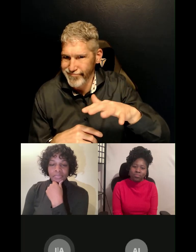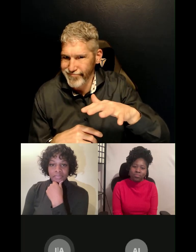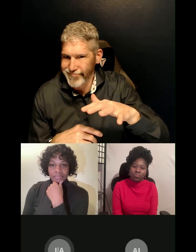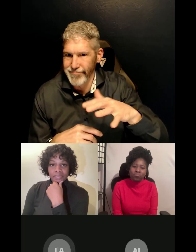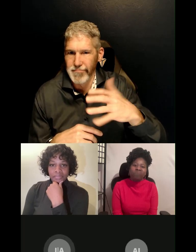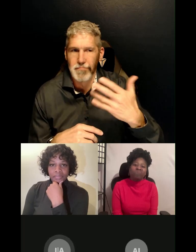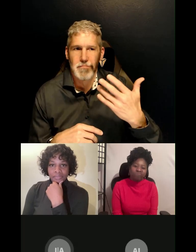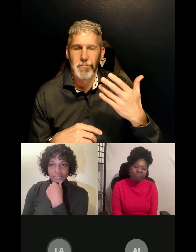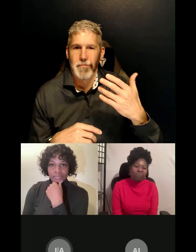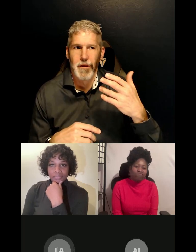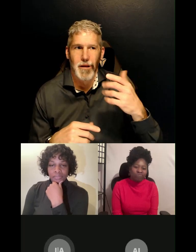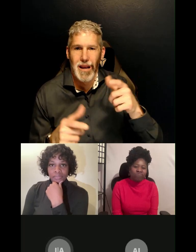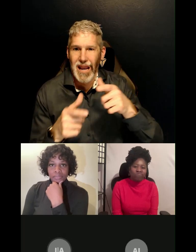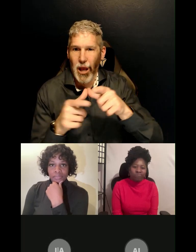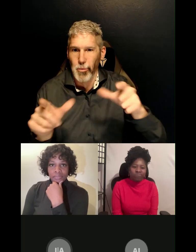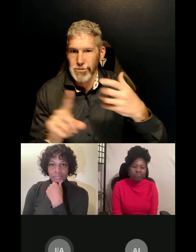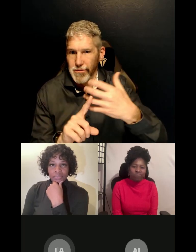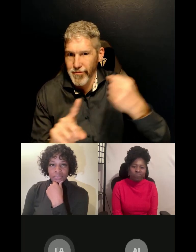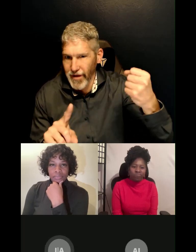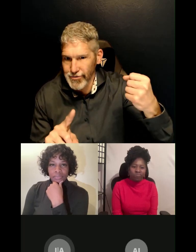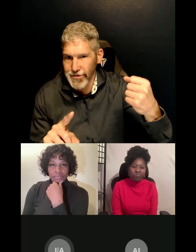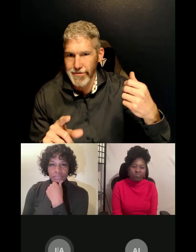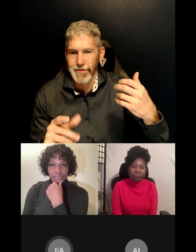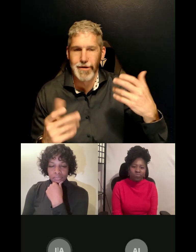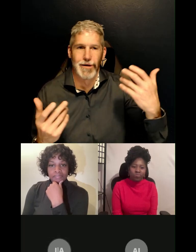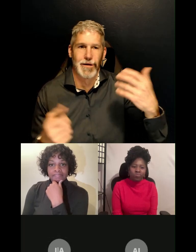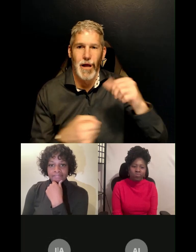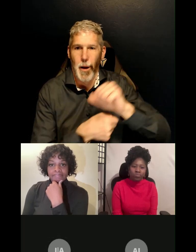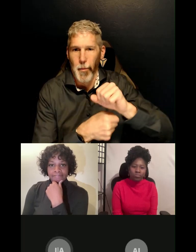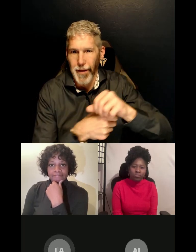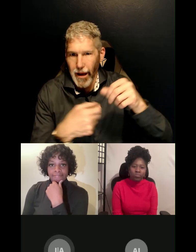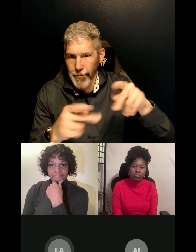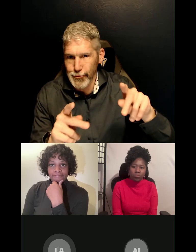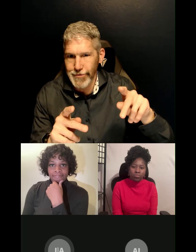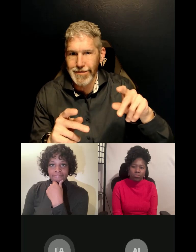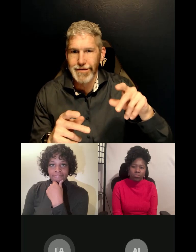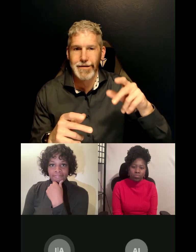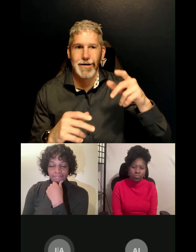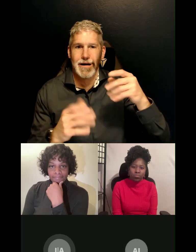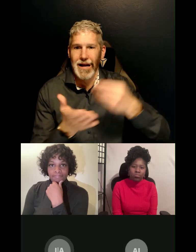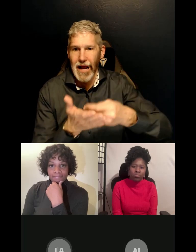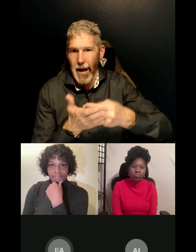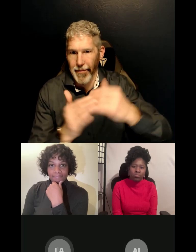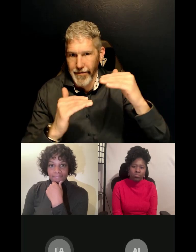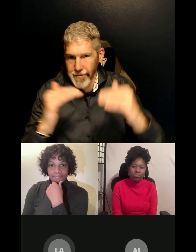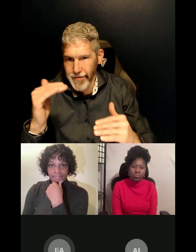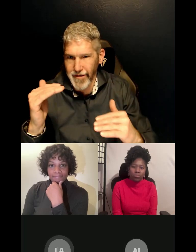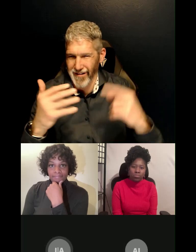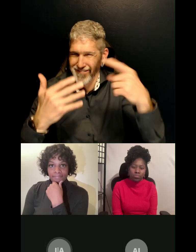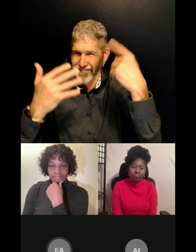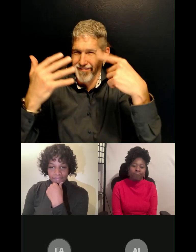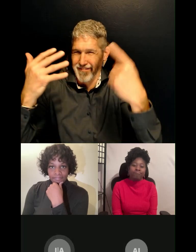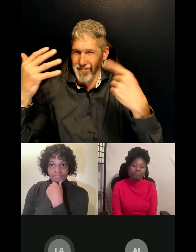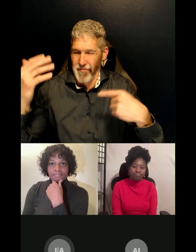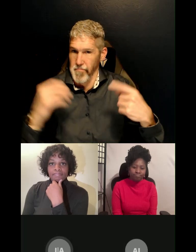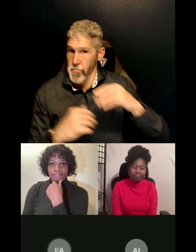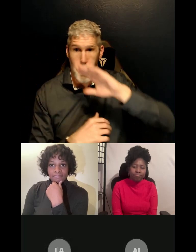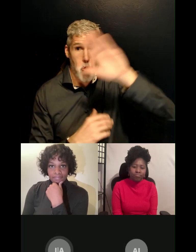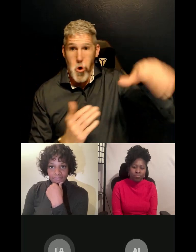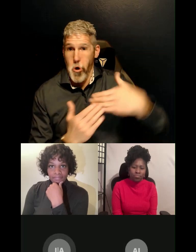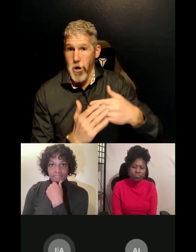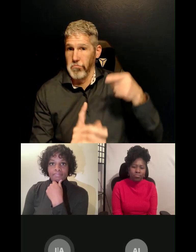that again. But the reason why, the deaf identity, we've had language deprivation.